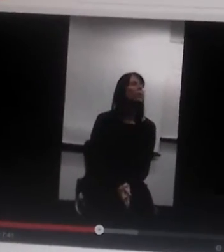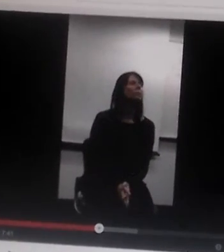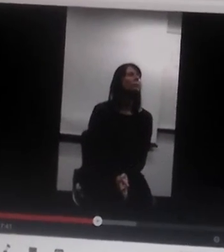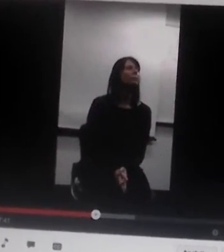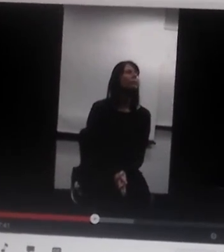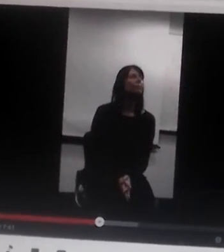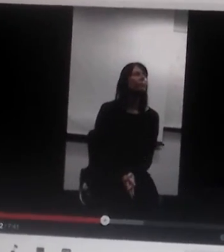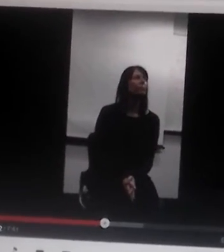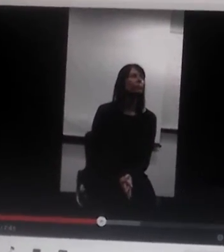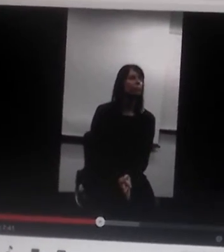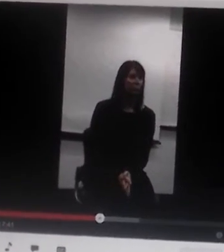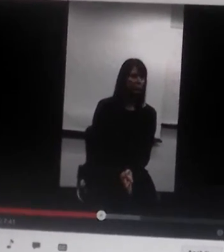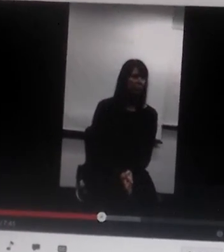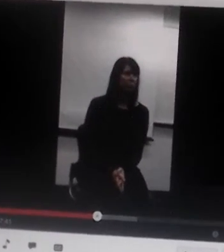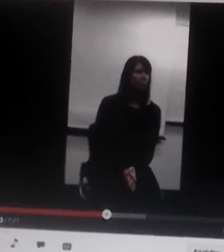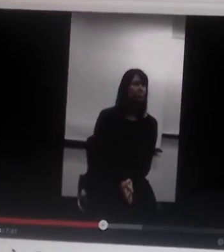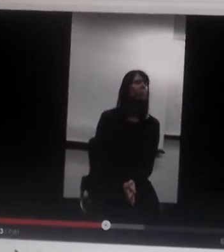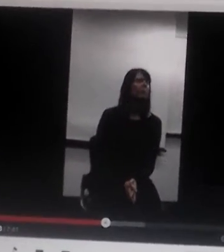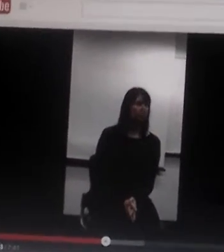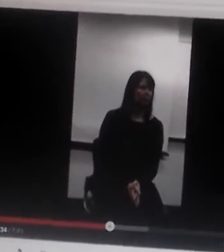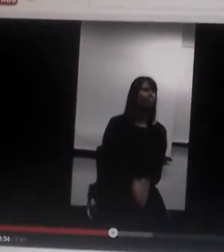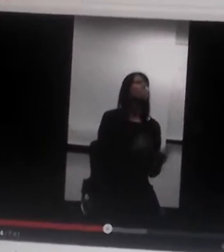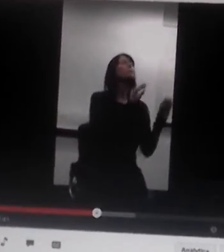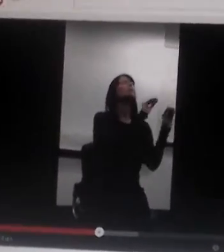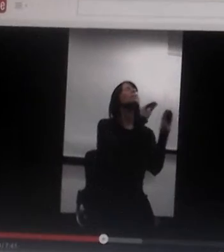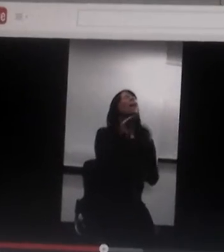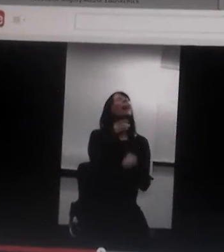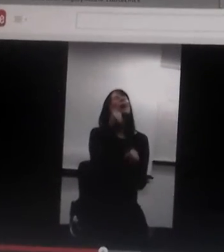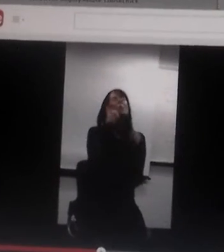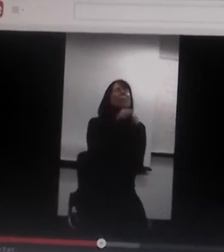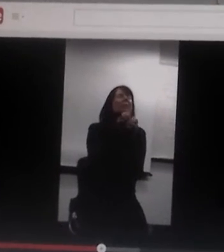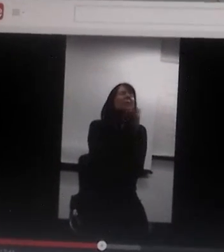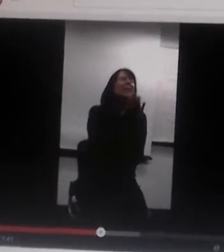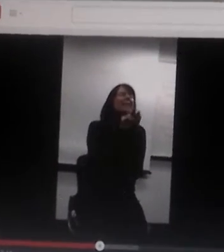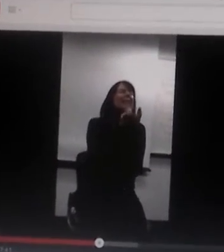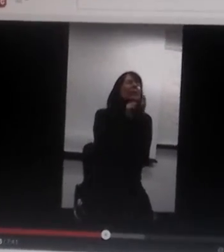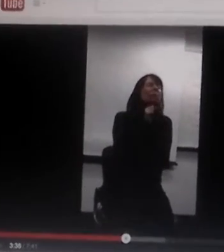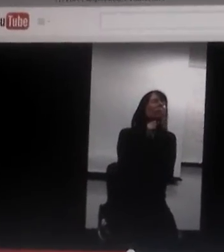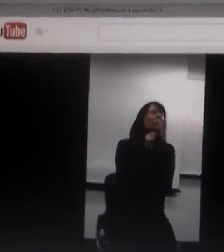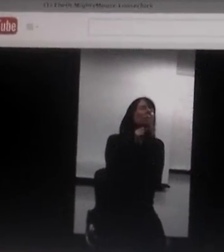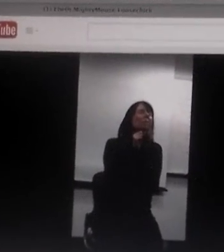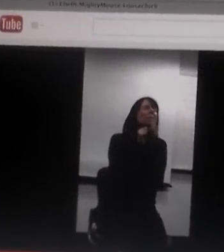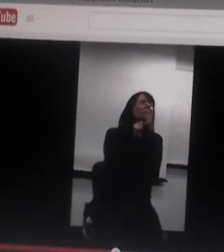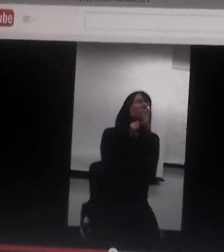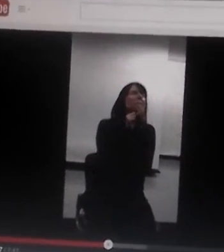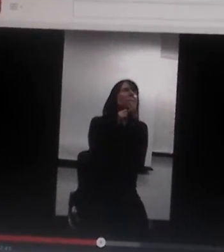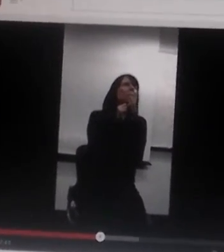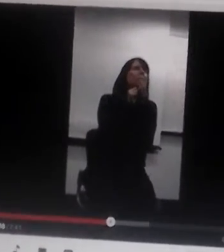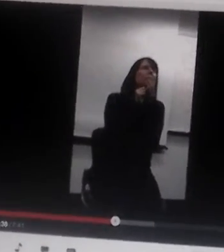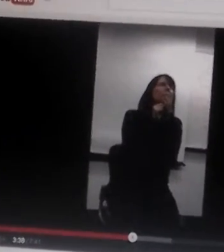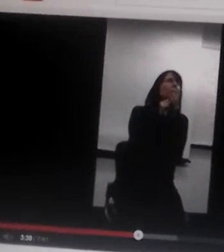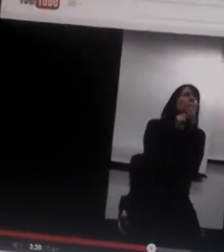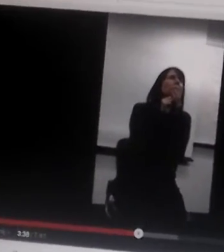When I was in third grade, around there, we moved from Milwaukee to Fort Wayne,